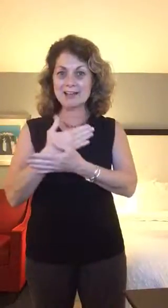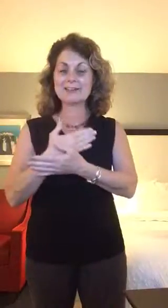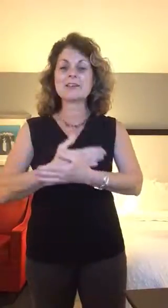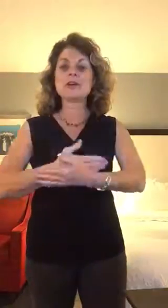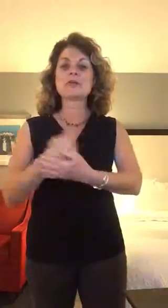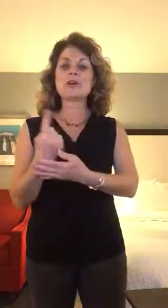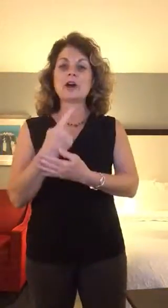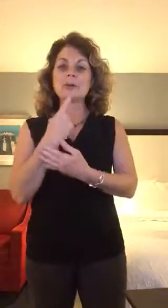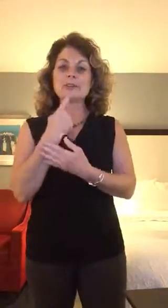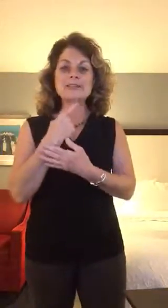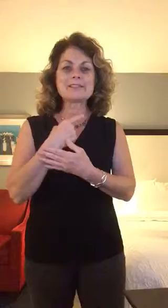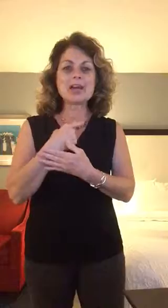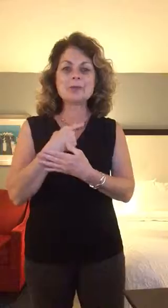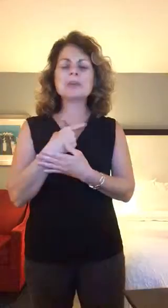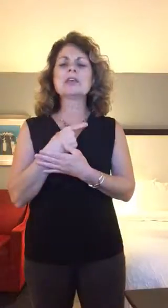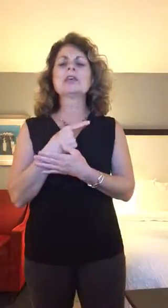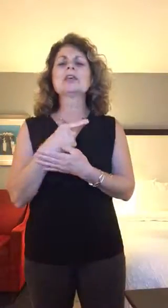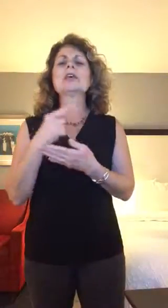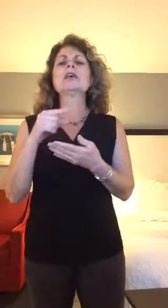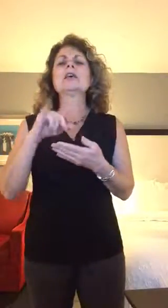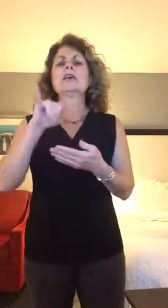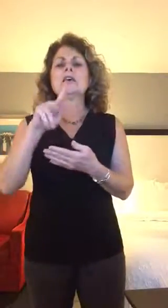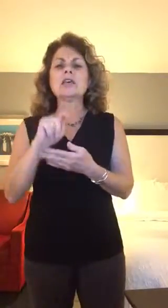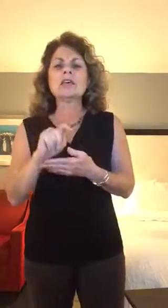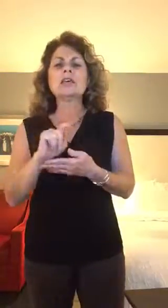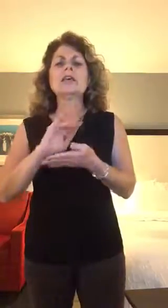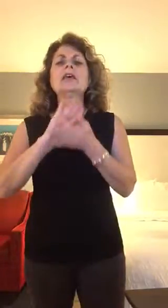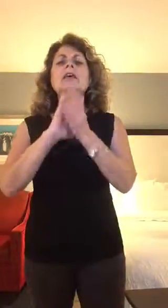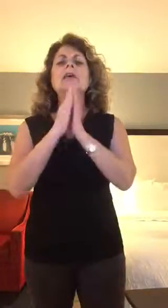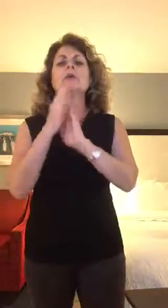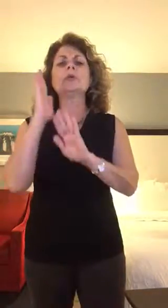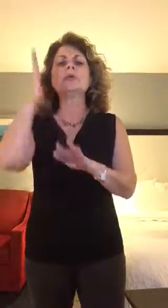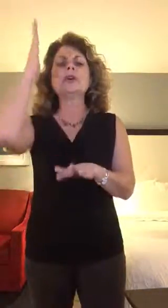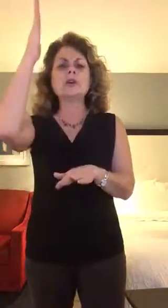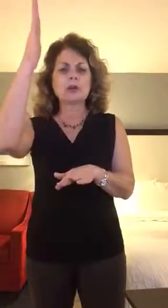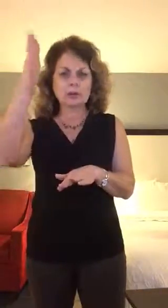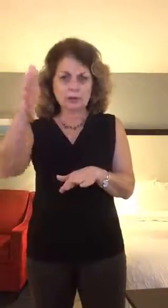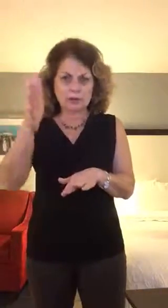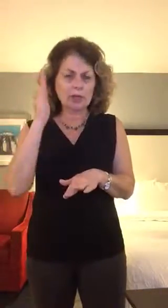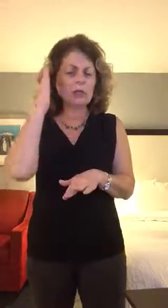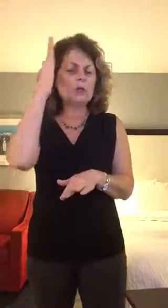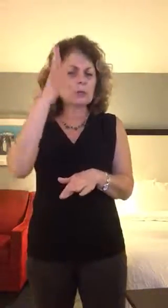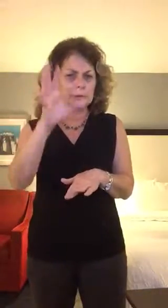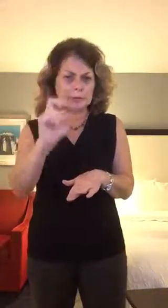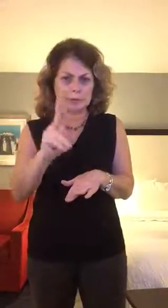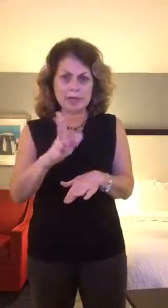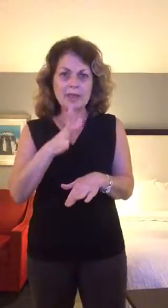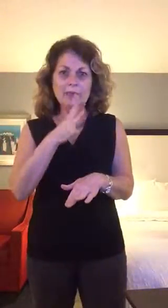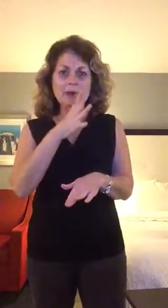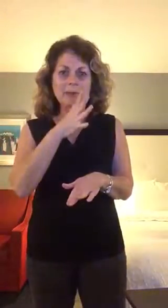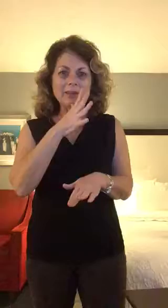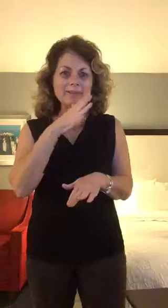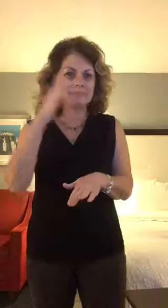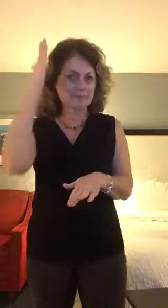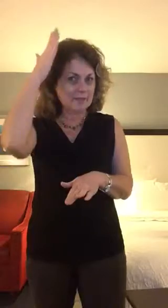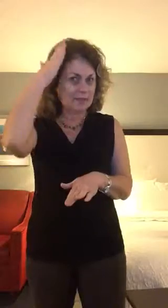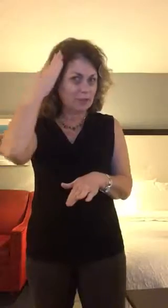son, would always tell me, it will be okay, Mommy. And he